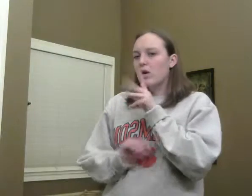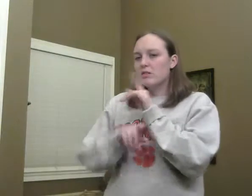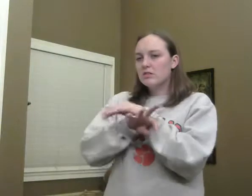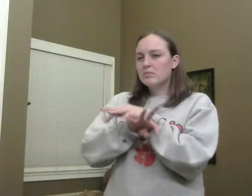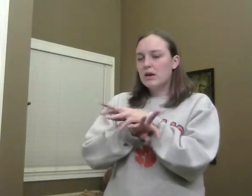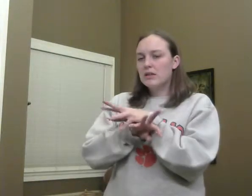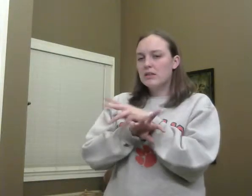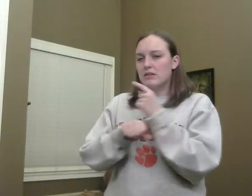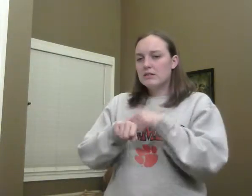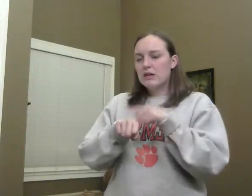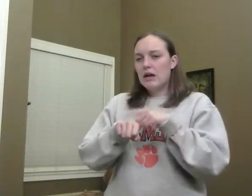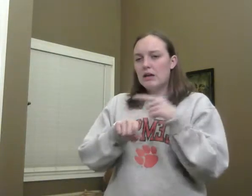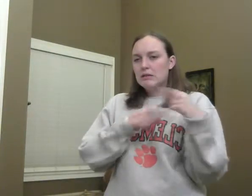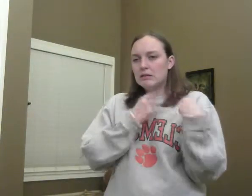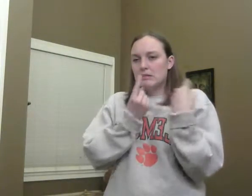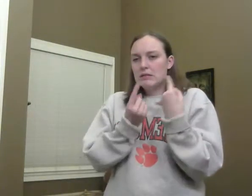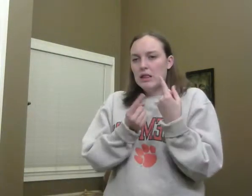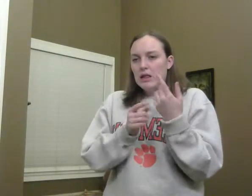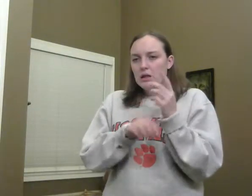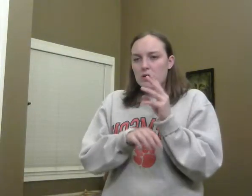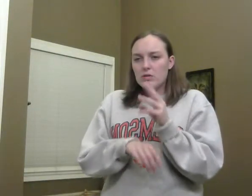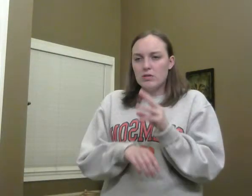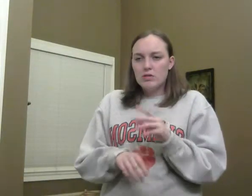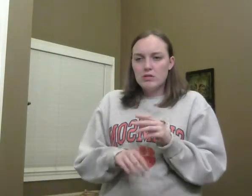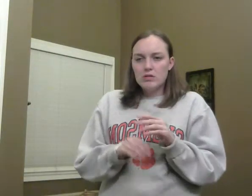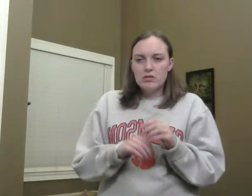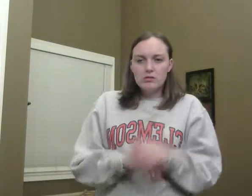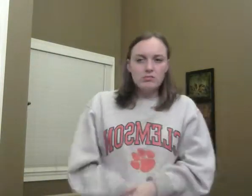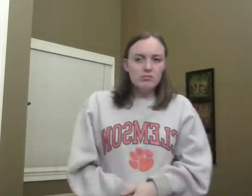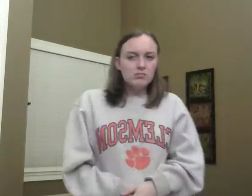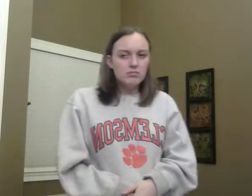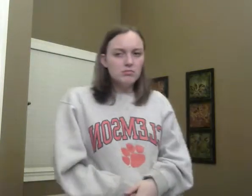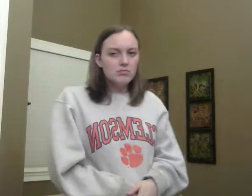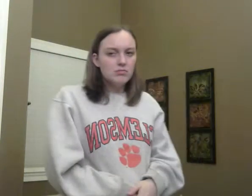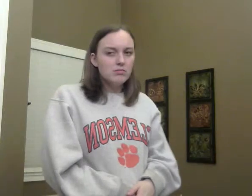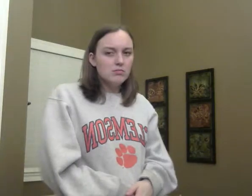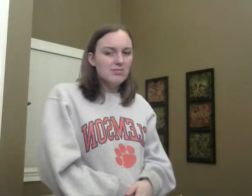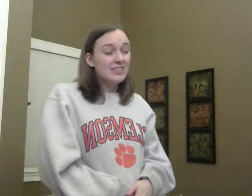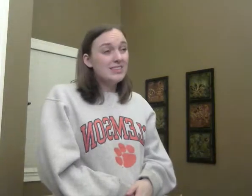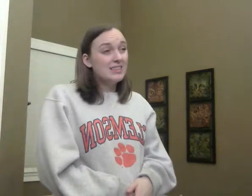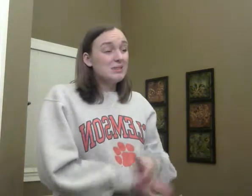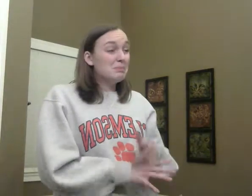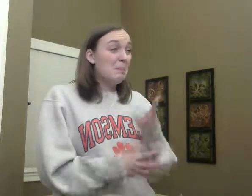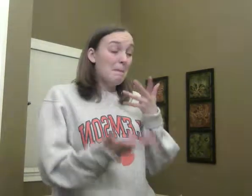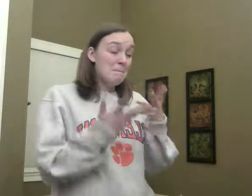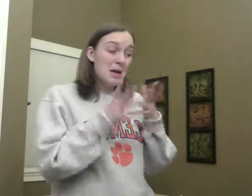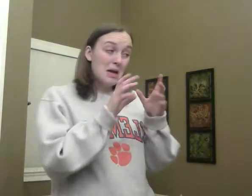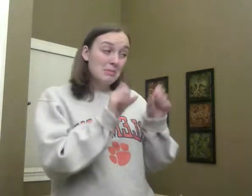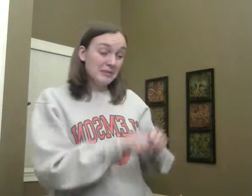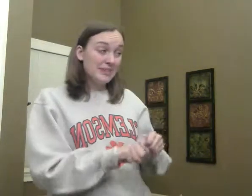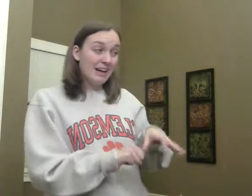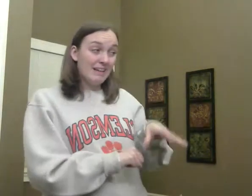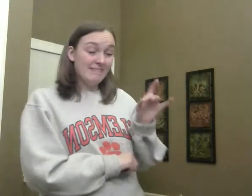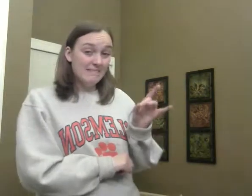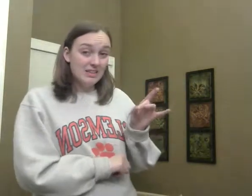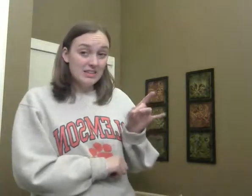We think that you possibly could find it. Okay, but remember we worked on opinions and